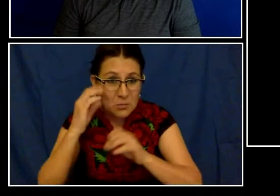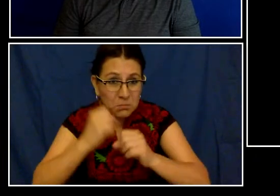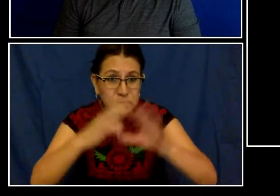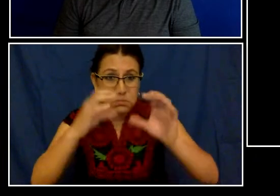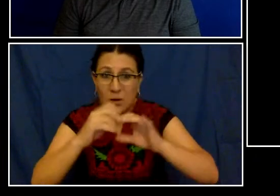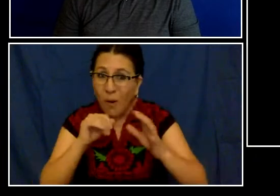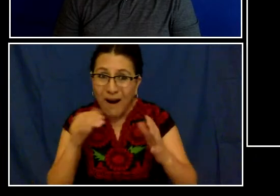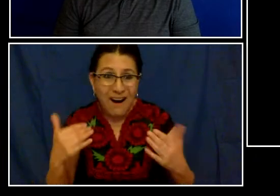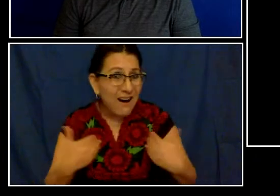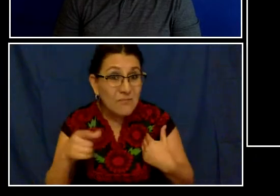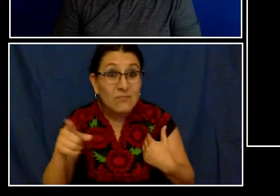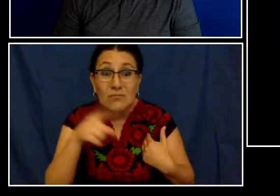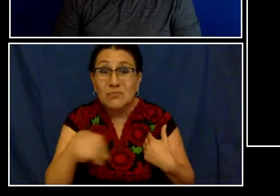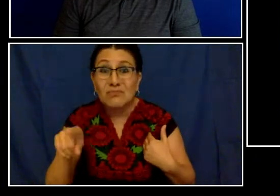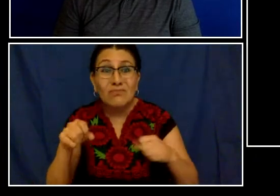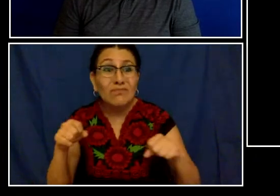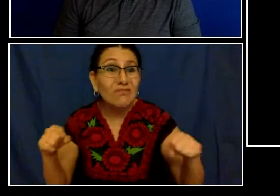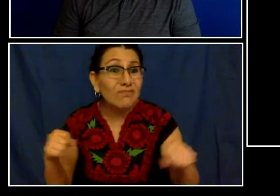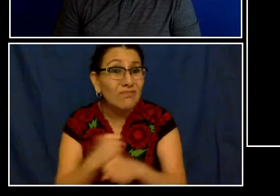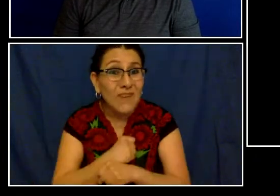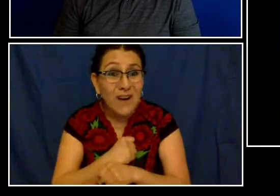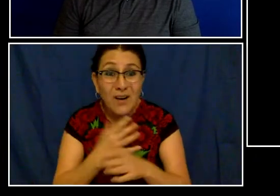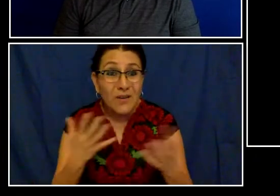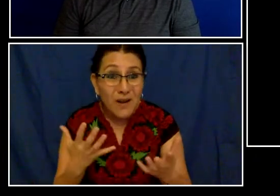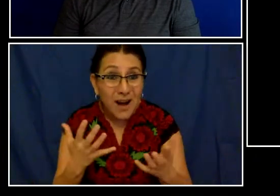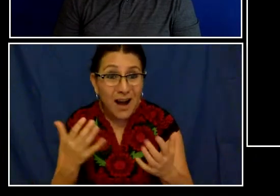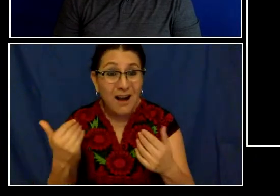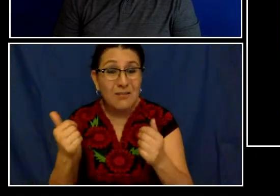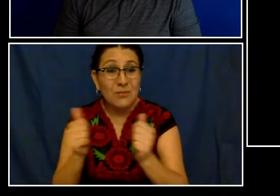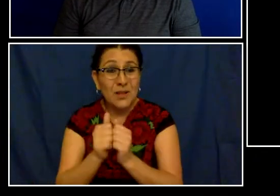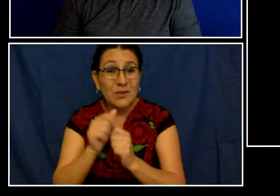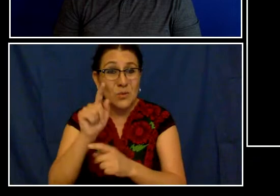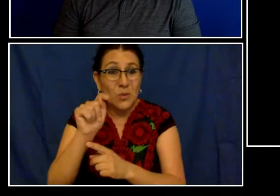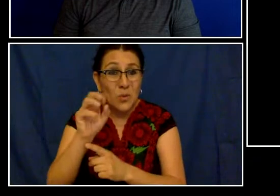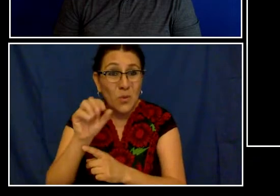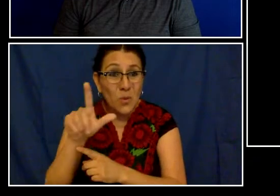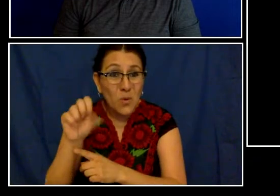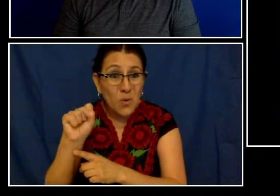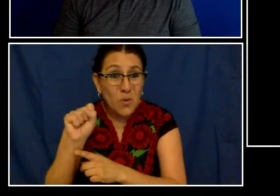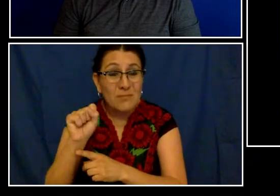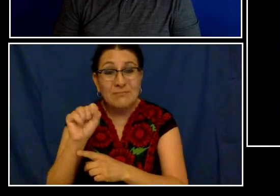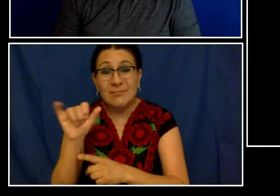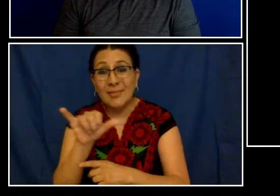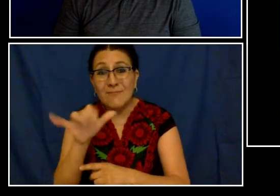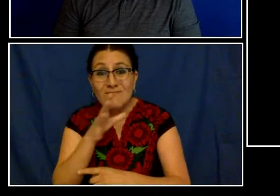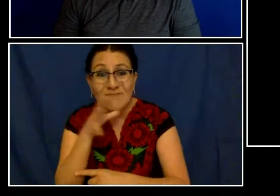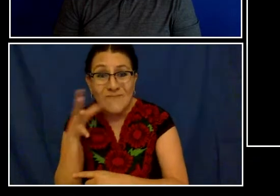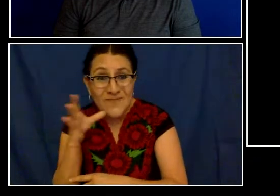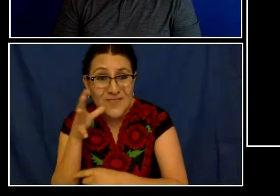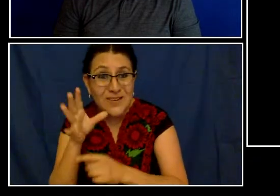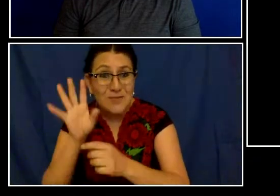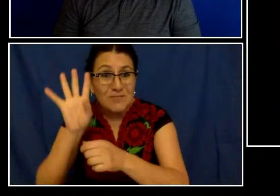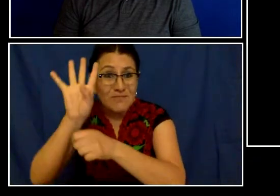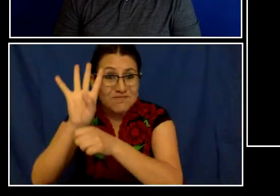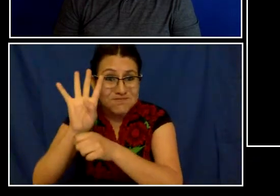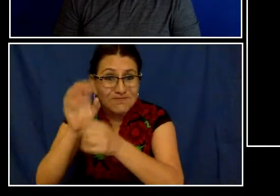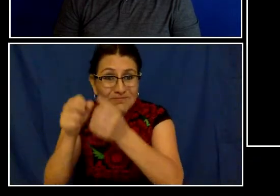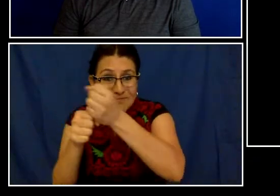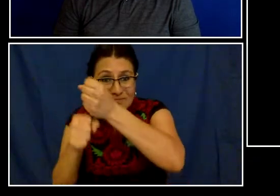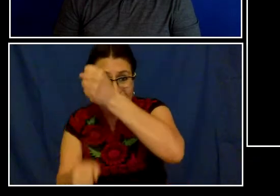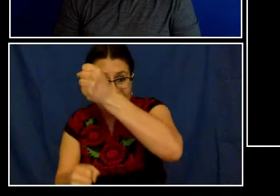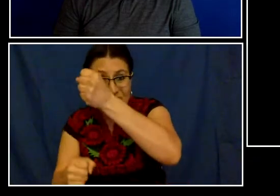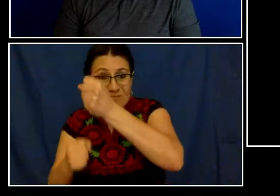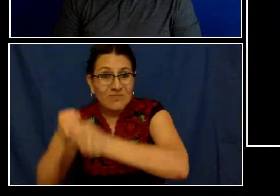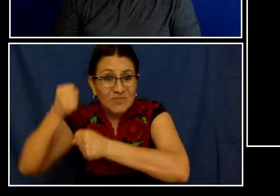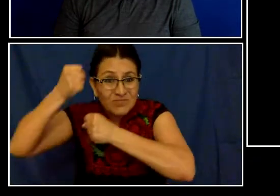cannons. They didn't have any missiles to shoot across. They didn't have anything. They literally fought with the tools they had on their